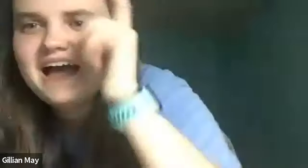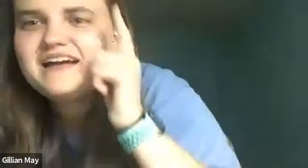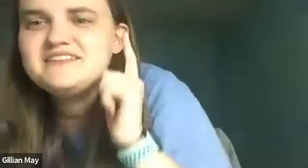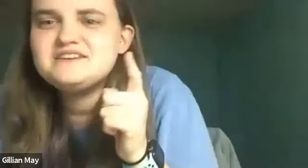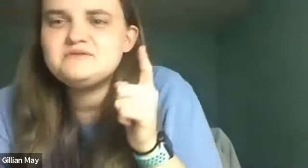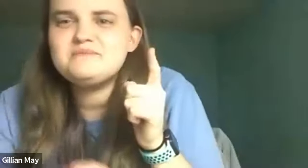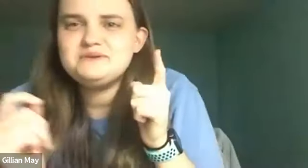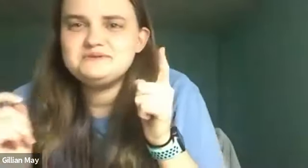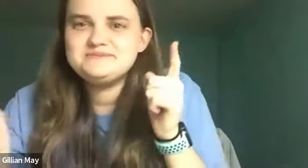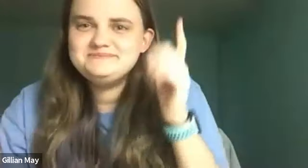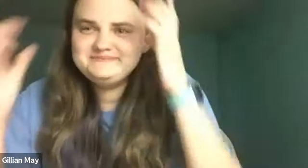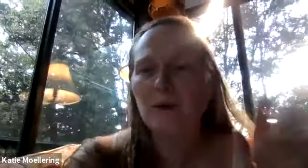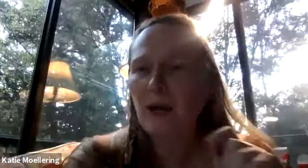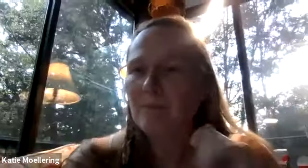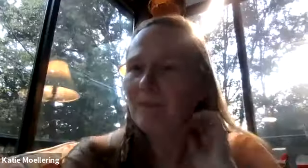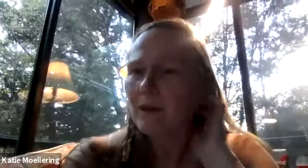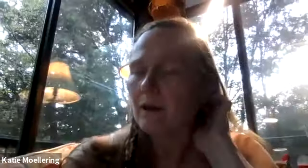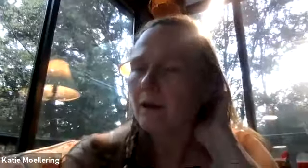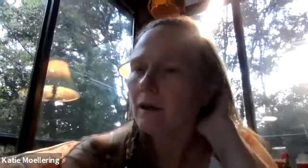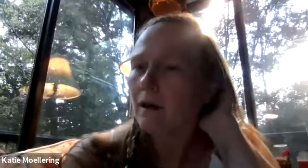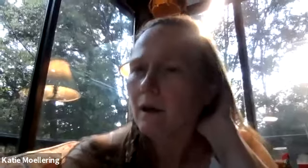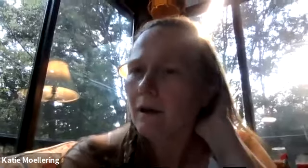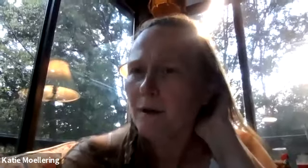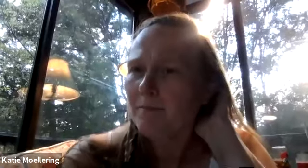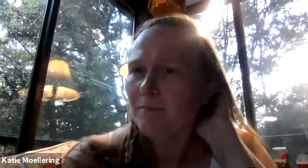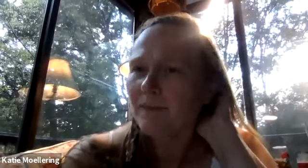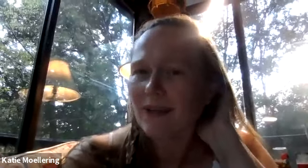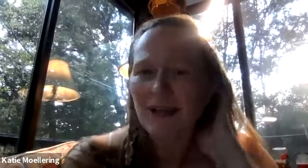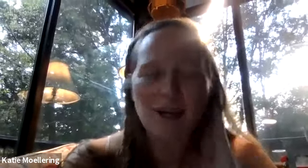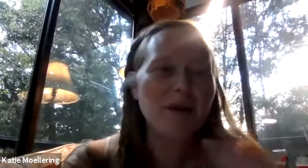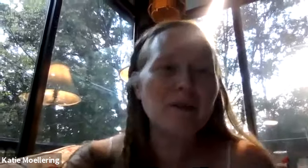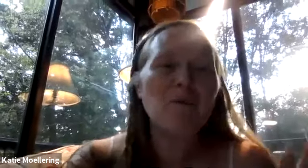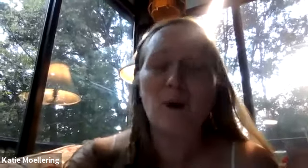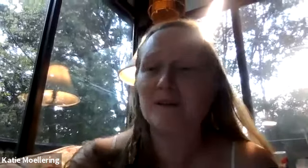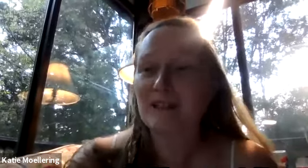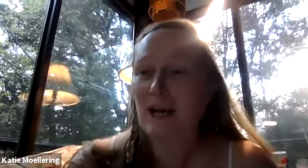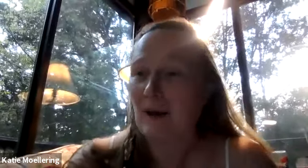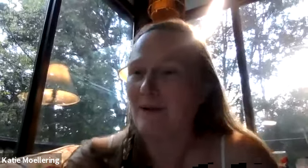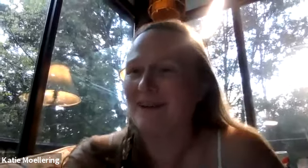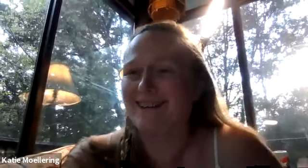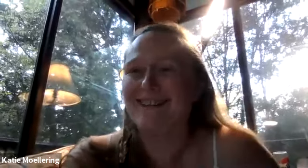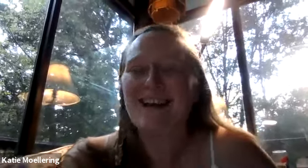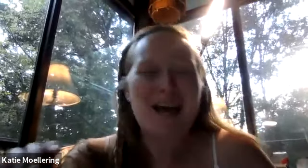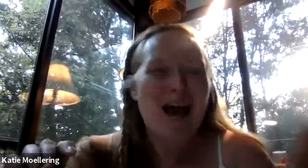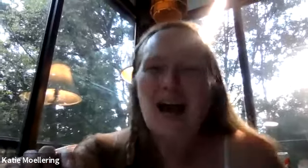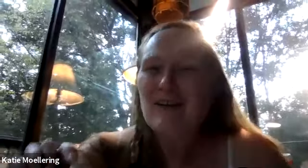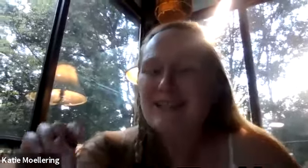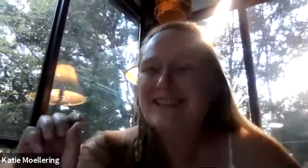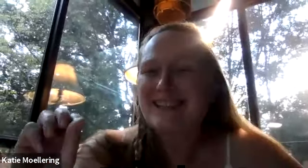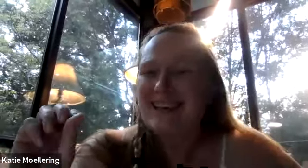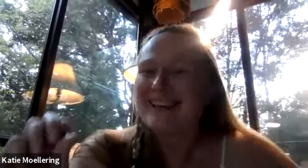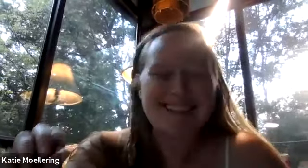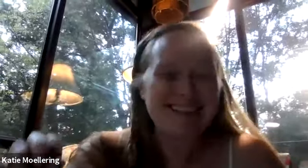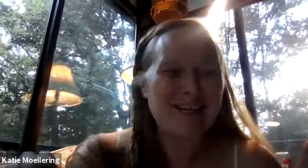I think you're on mute. Okay, there we go. I'm having the worst time. I've been sick and